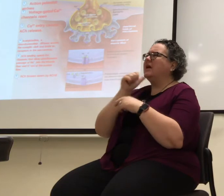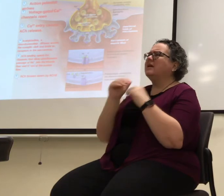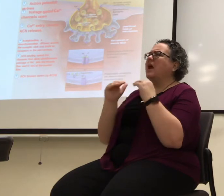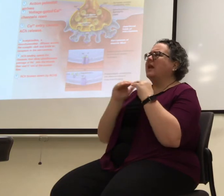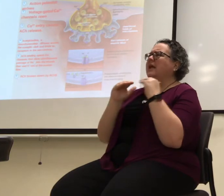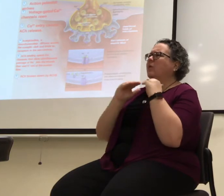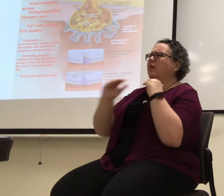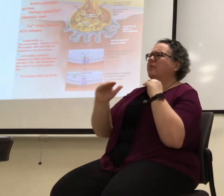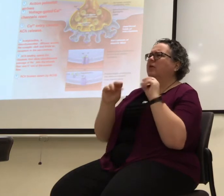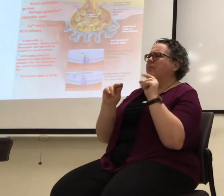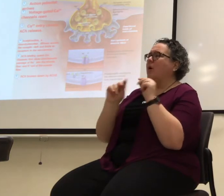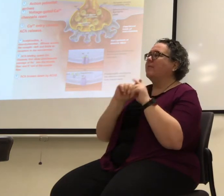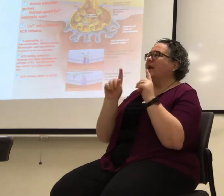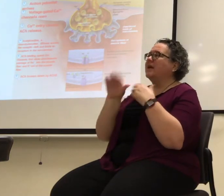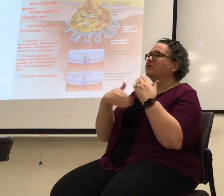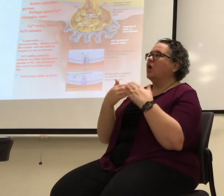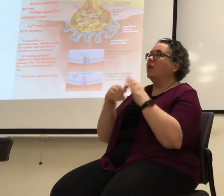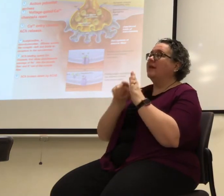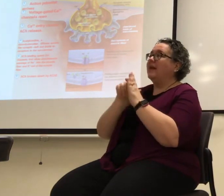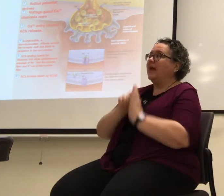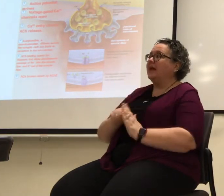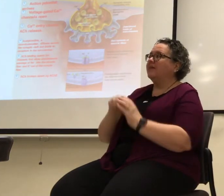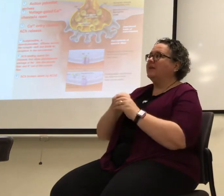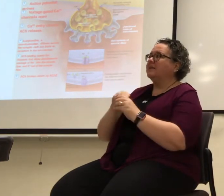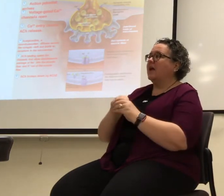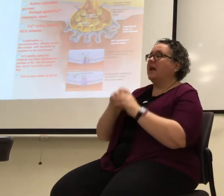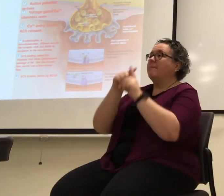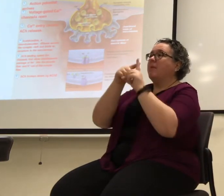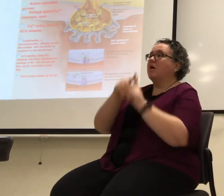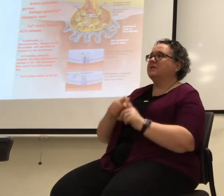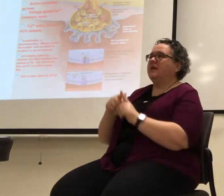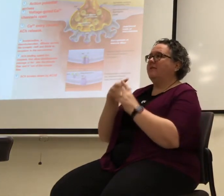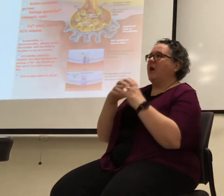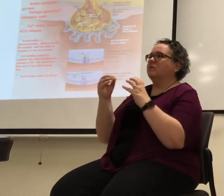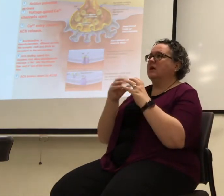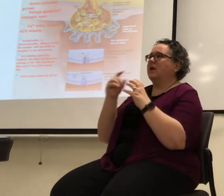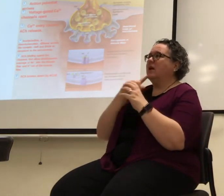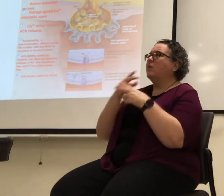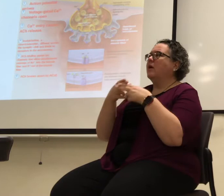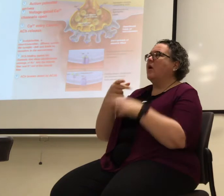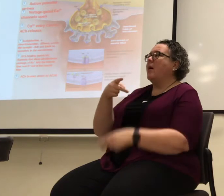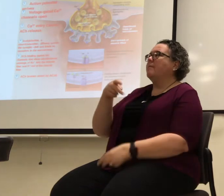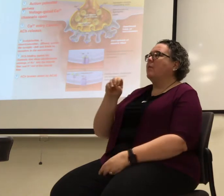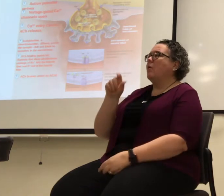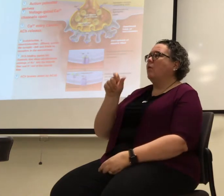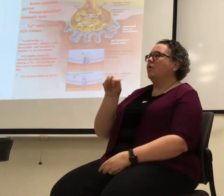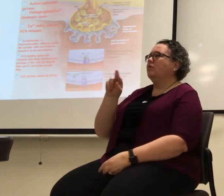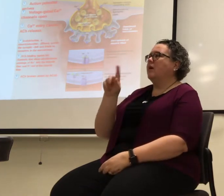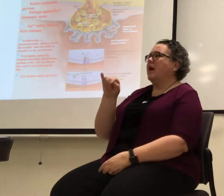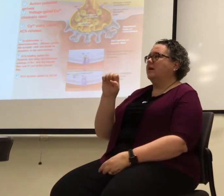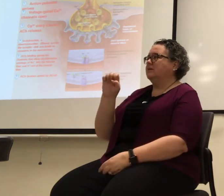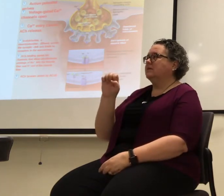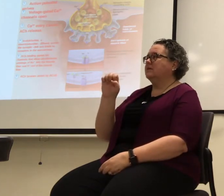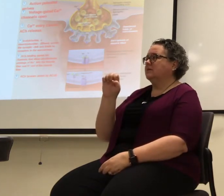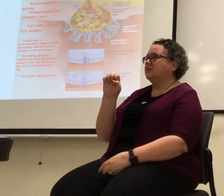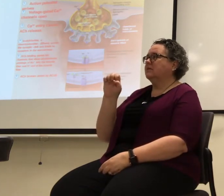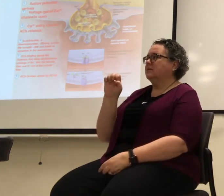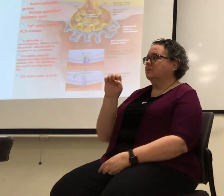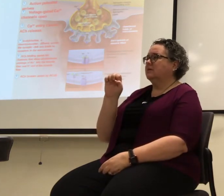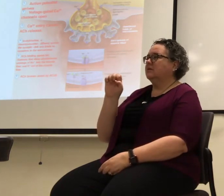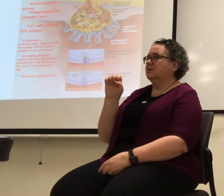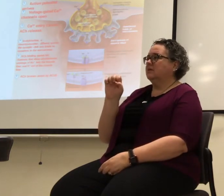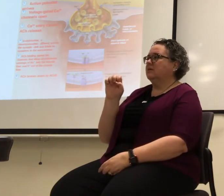all negative inside and positive outside. We call that, it's polarized. The cell membrane is polarized.